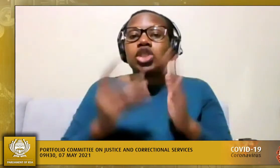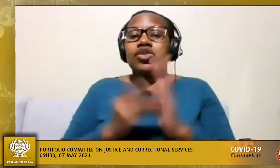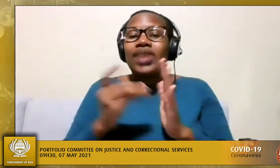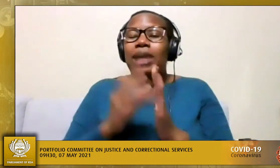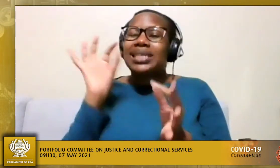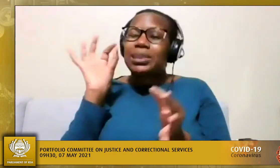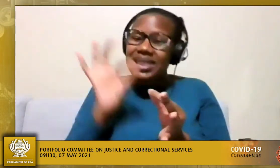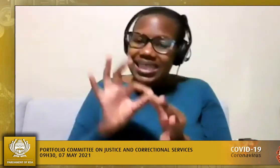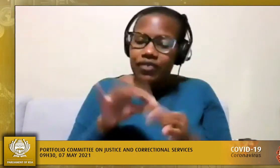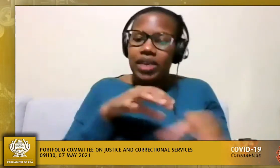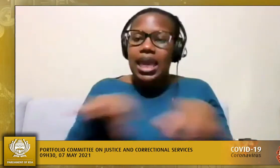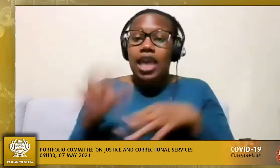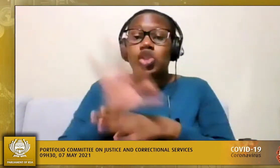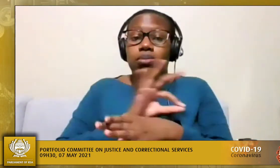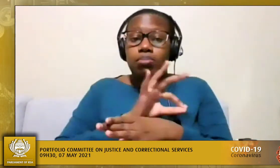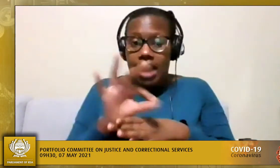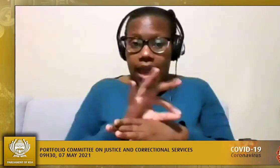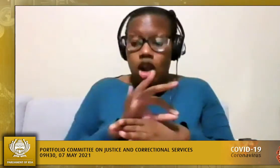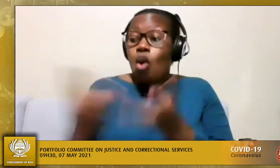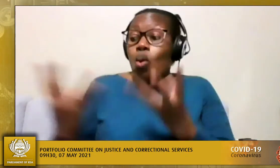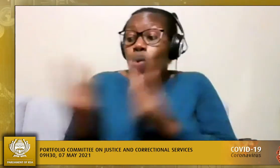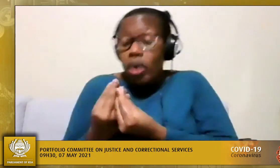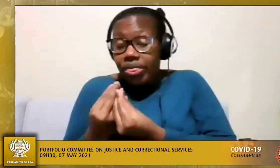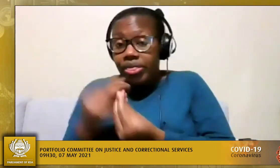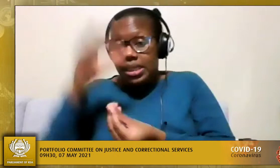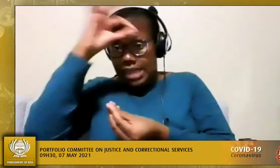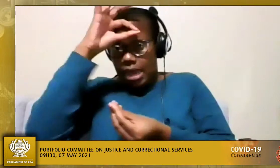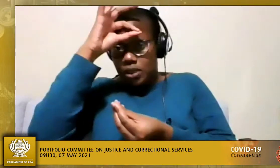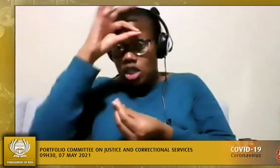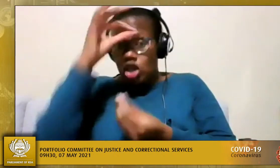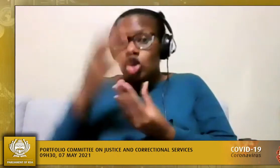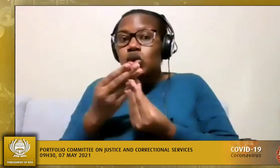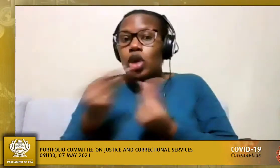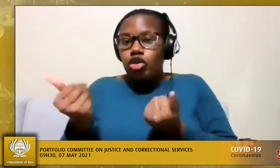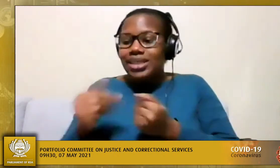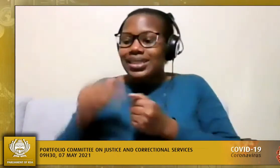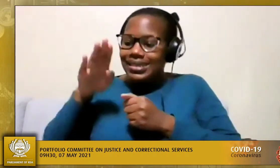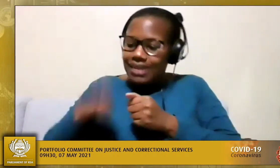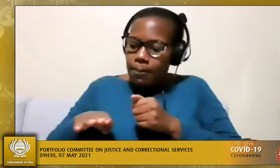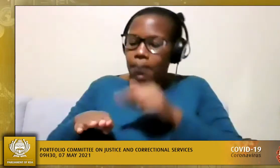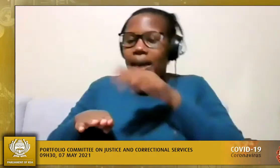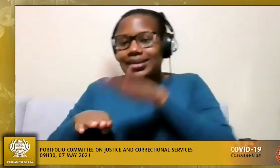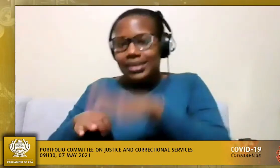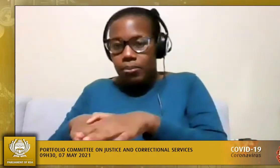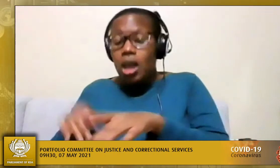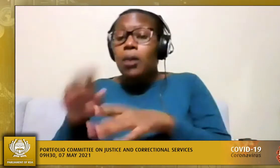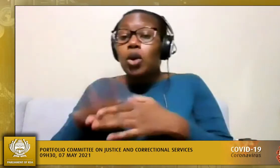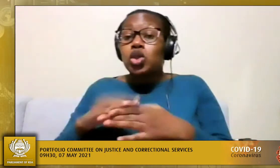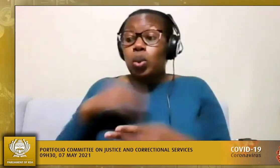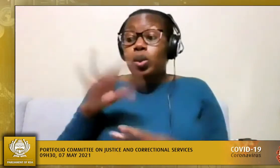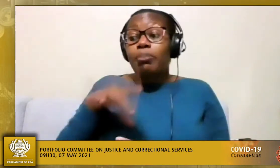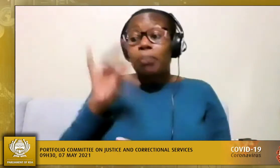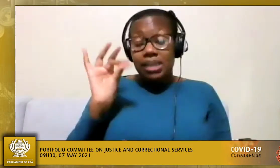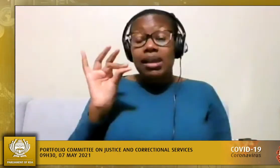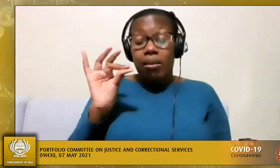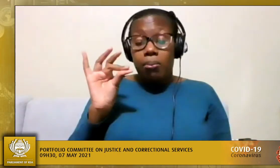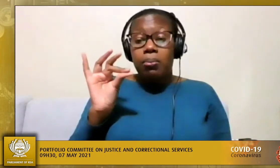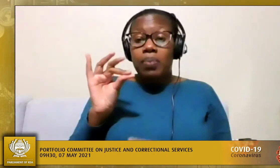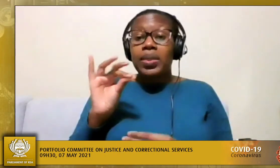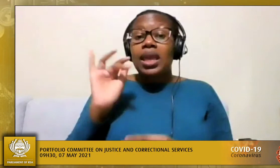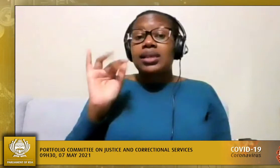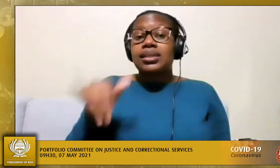specific action plan with saps to address it step by step because what we've picked up also um